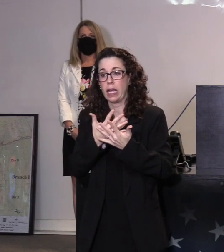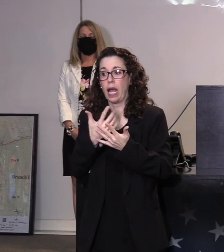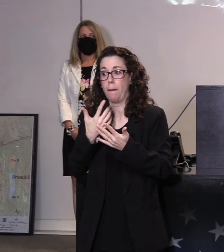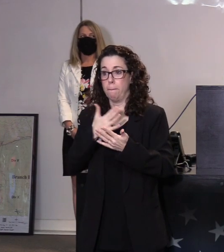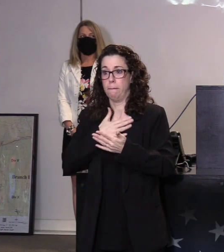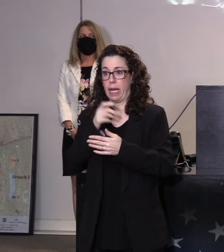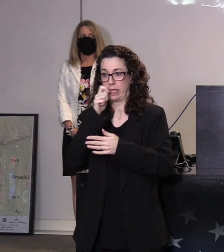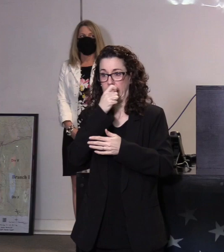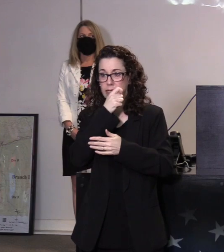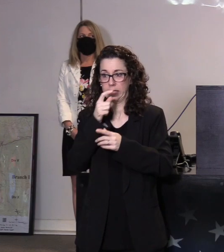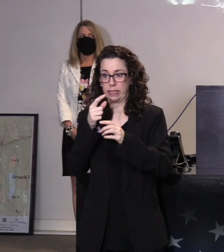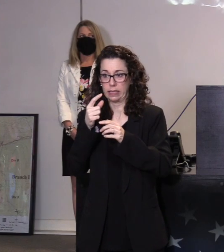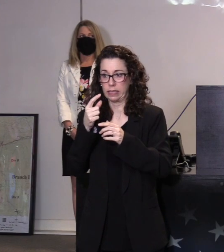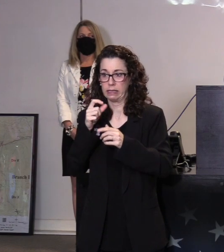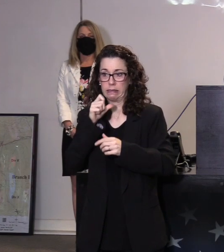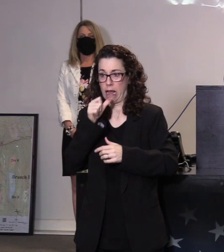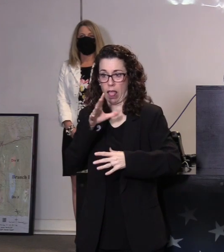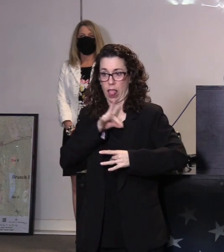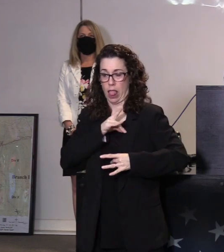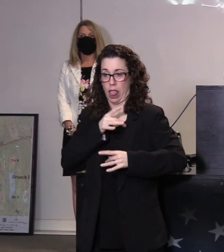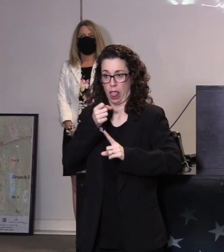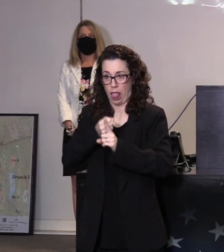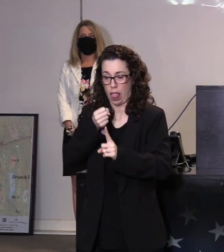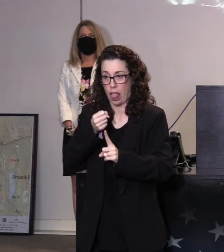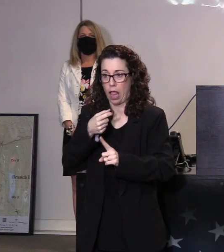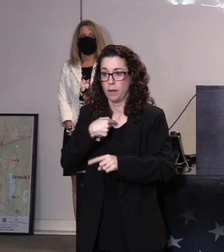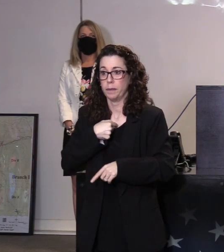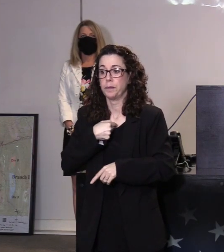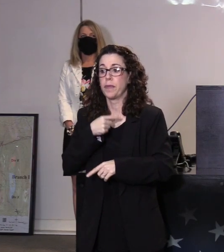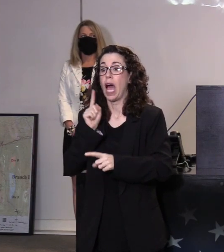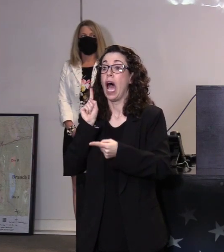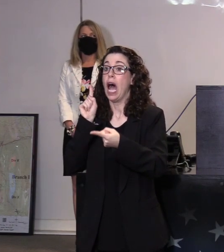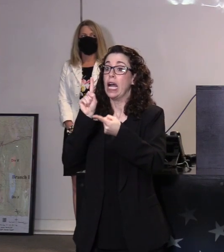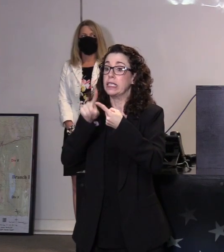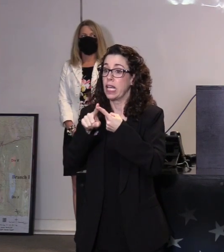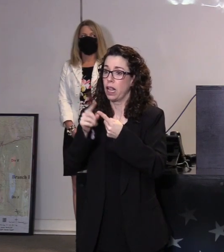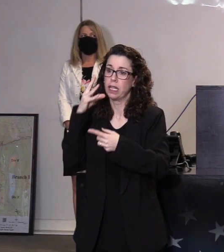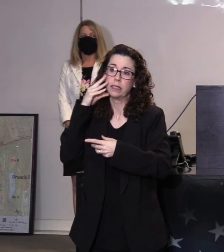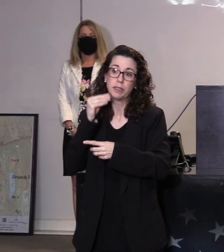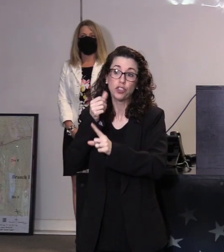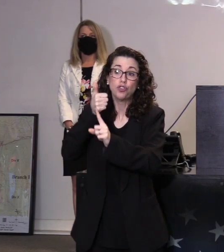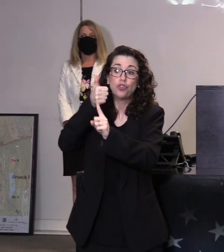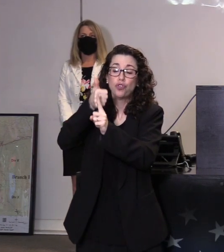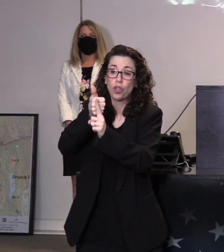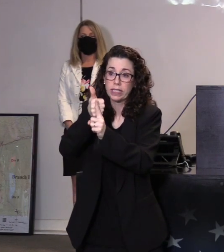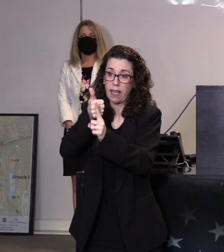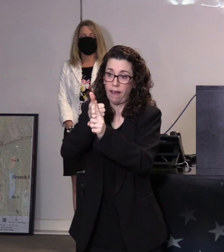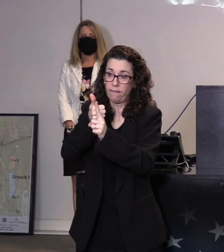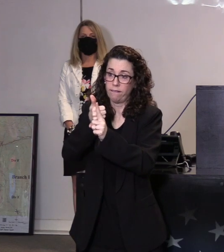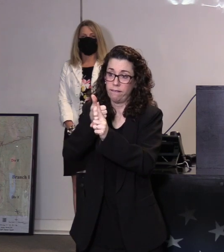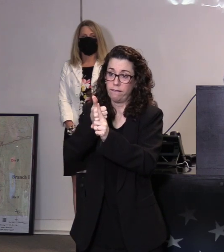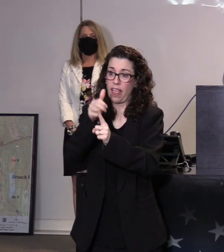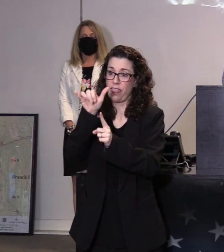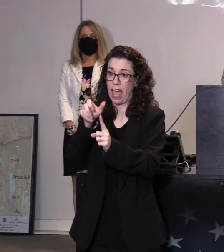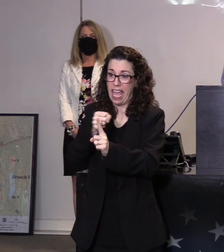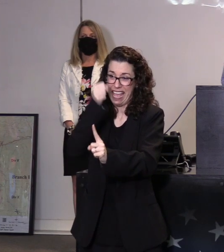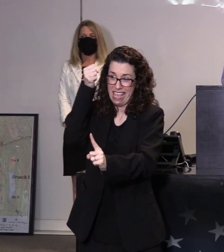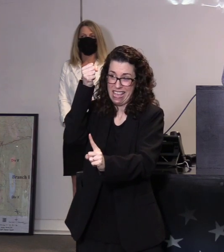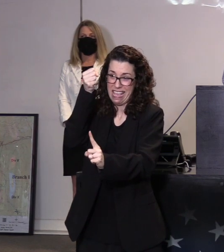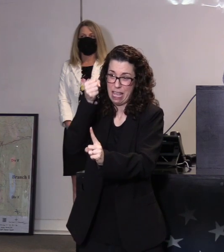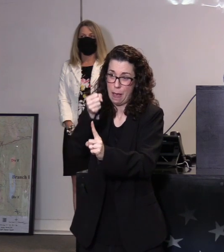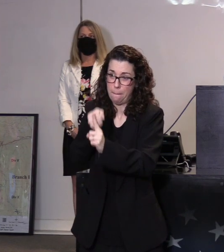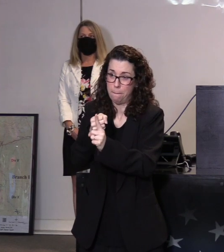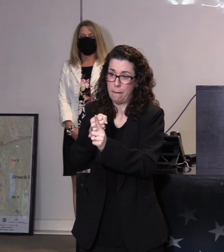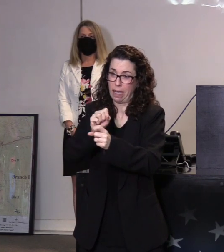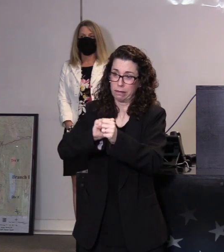negative. Until someone actually is forced to see firsthand the enormous impact this particular virus